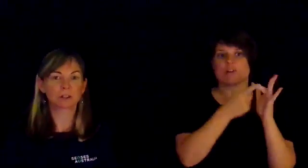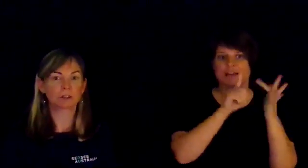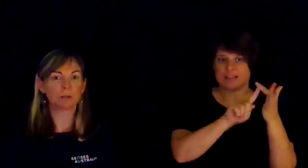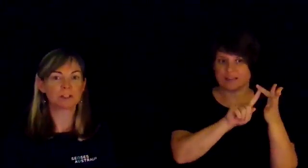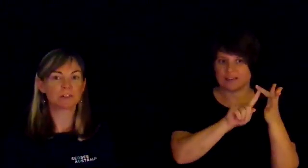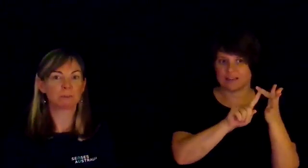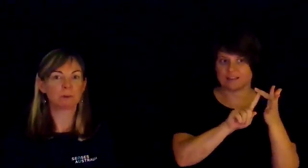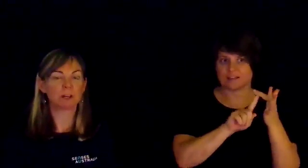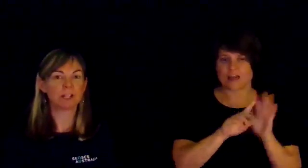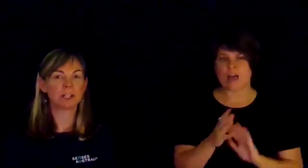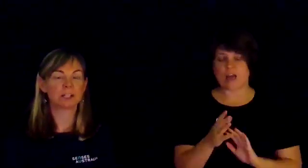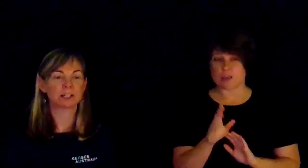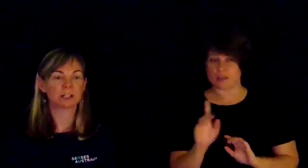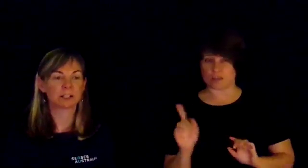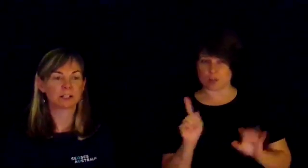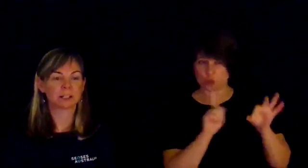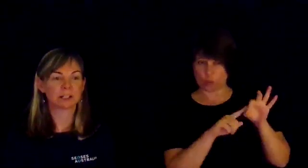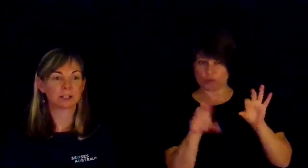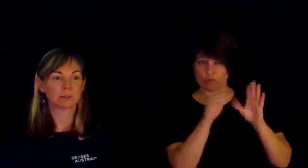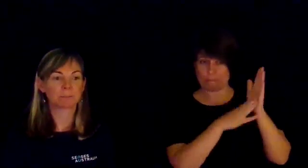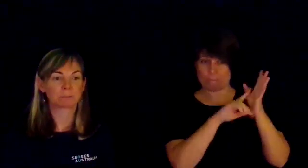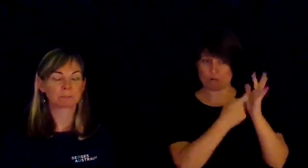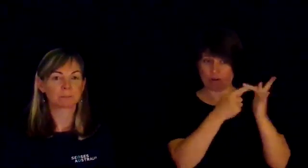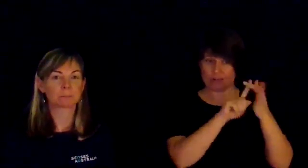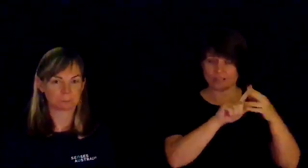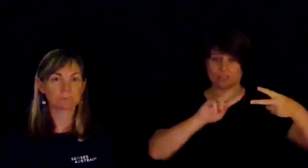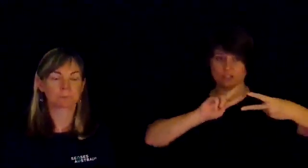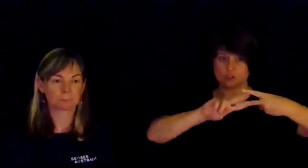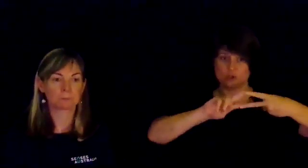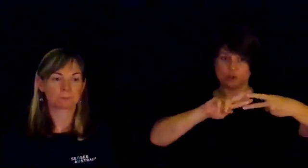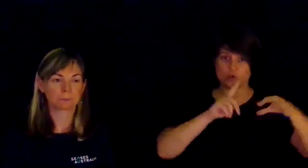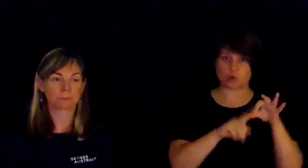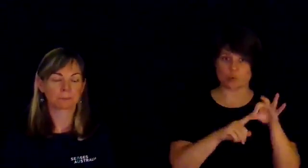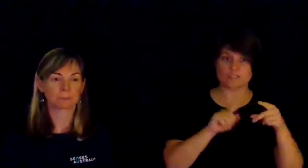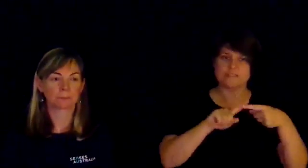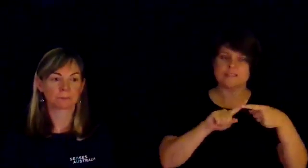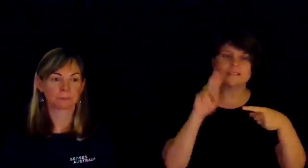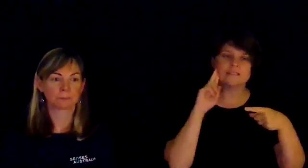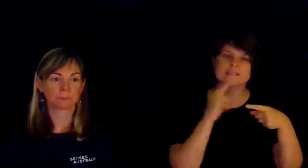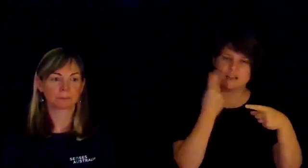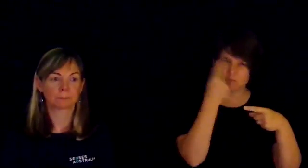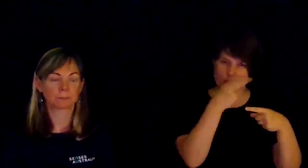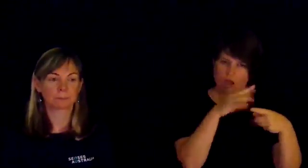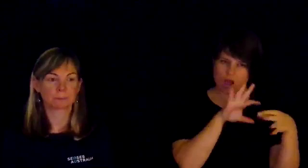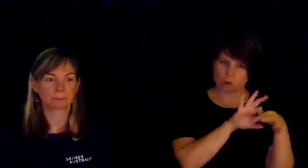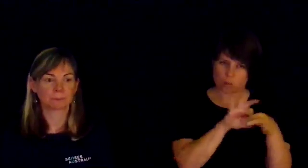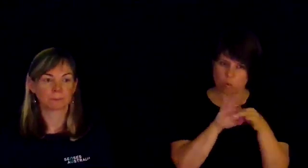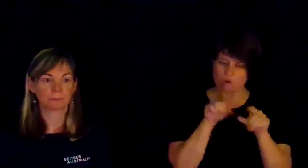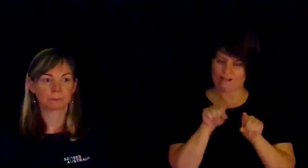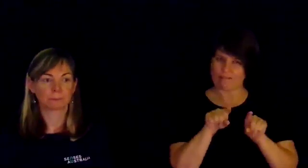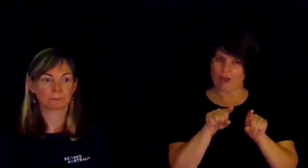And what's the question from Marie? Marie's two questions. Is the deafblind coordinator a